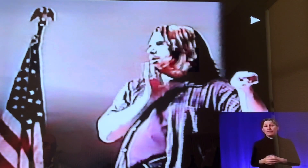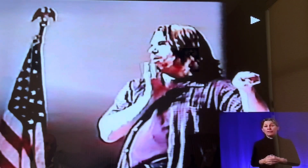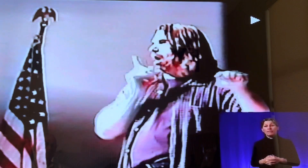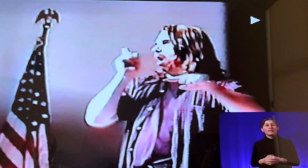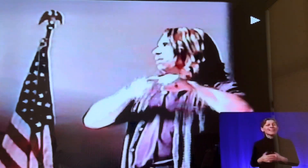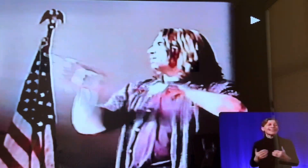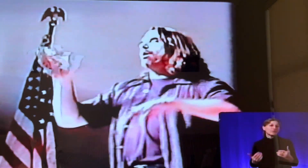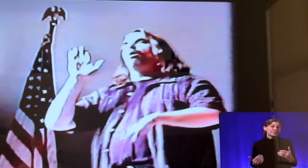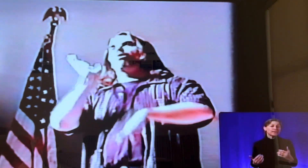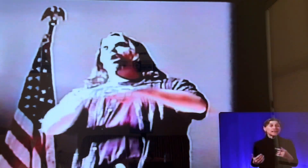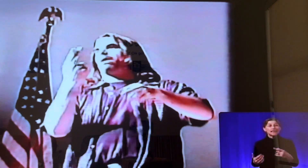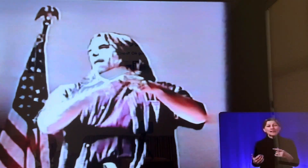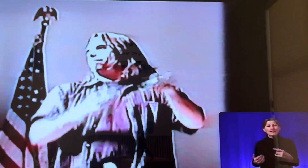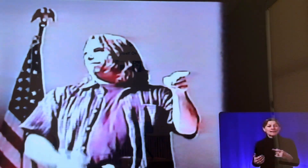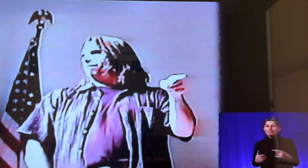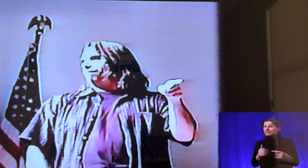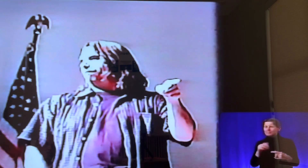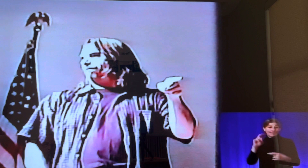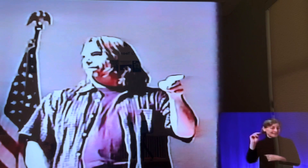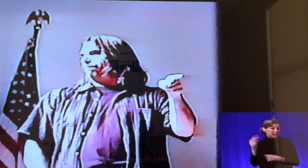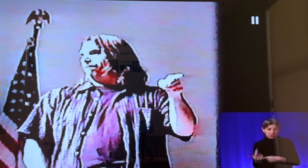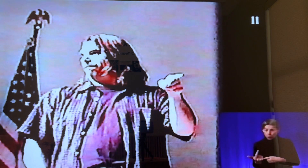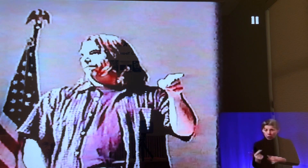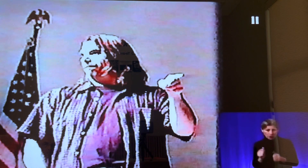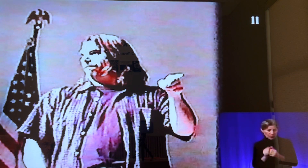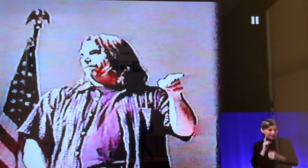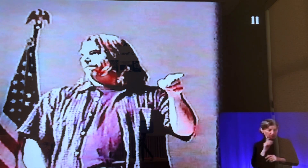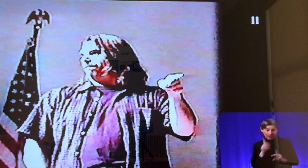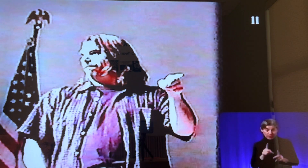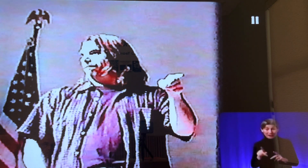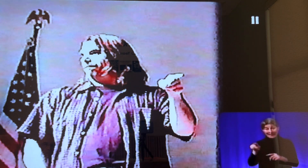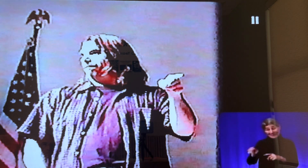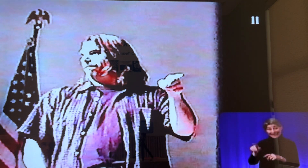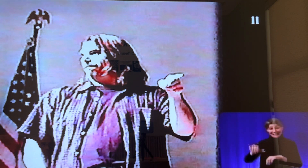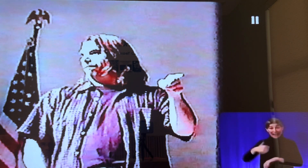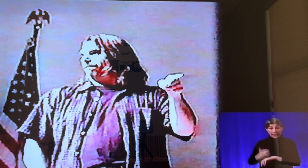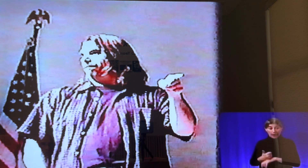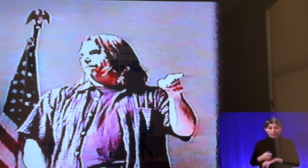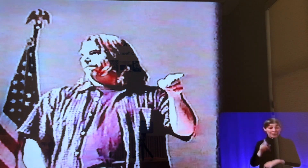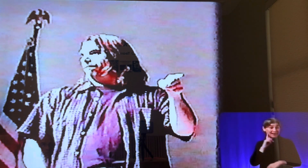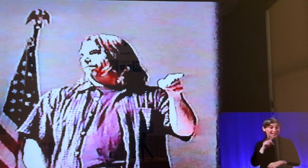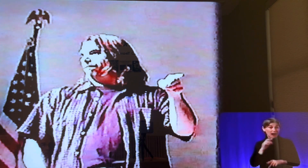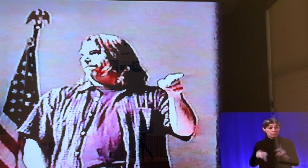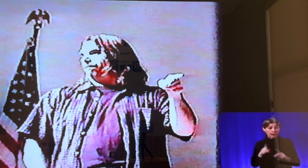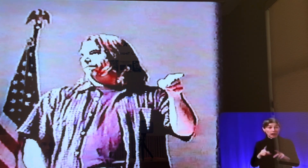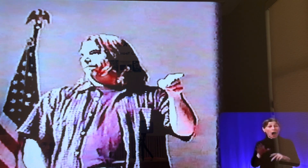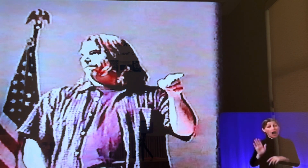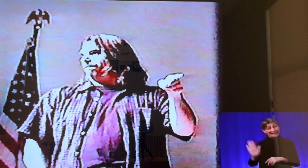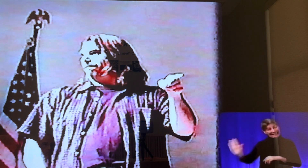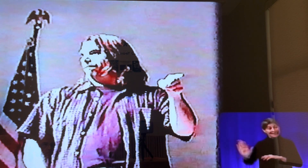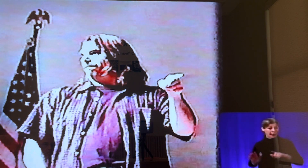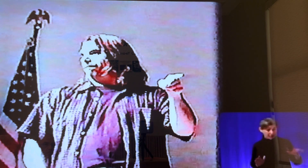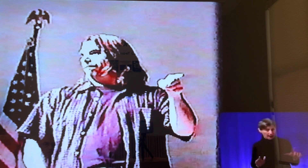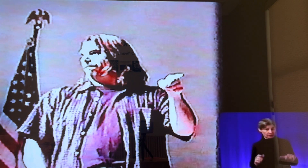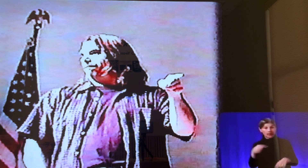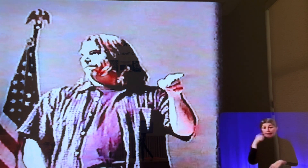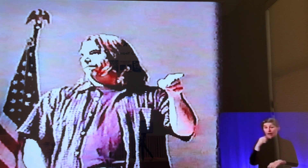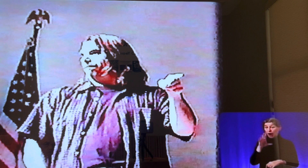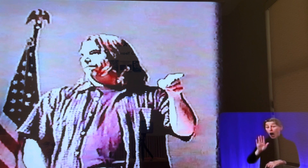Now, it doesn't work with deaf. He has set up the deaf group of people on his left and the hearing people on his right. So when he starts